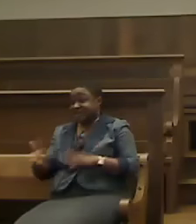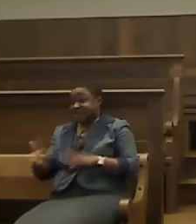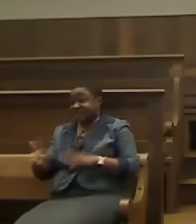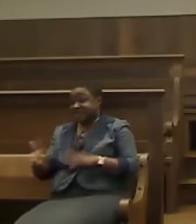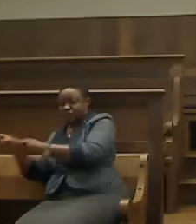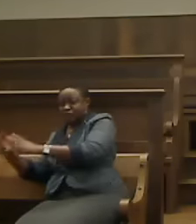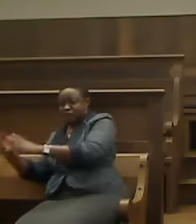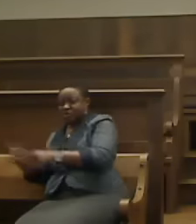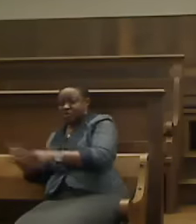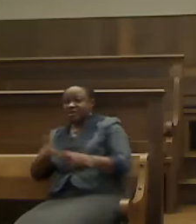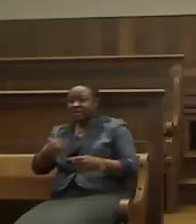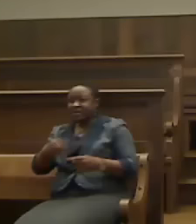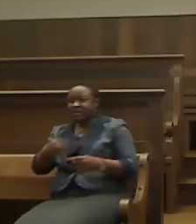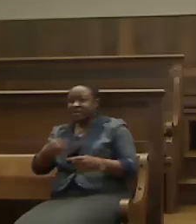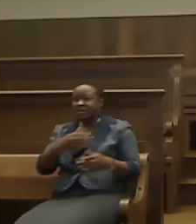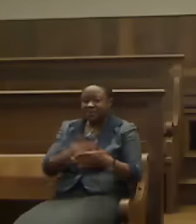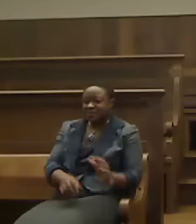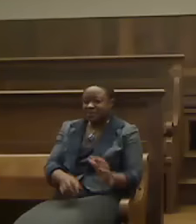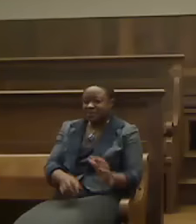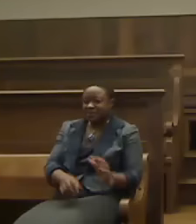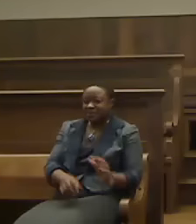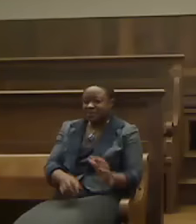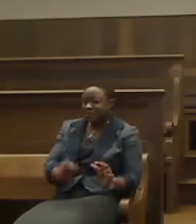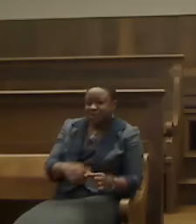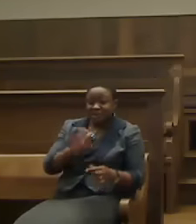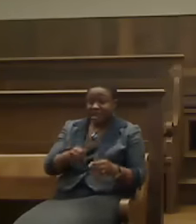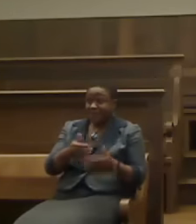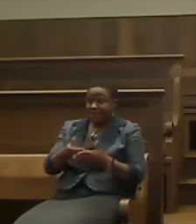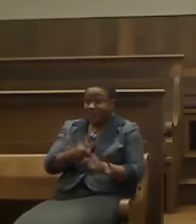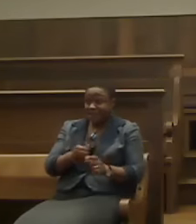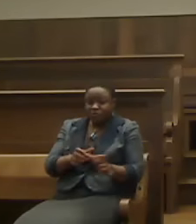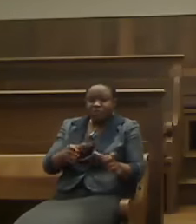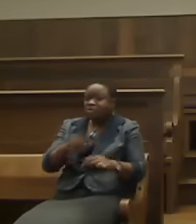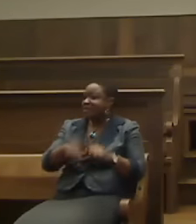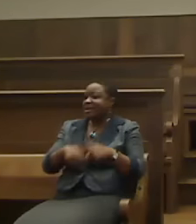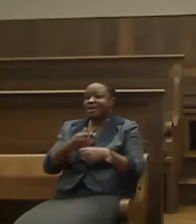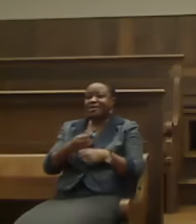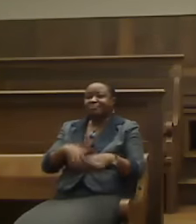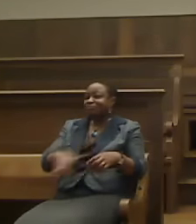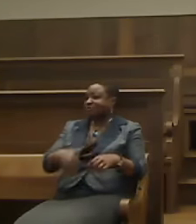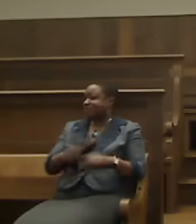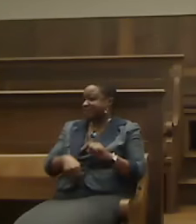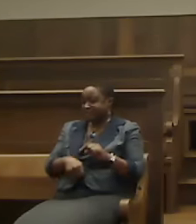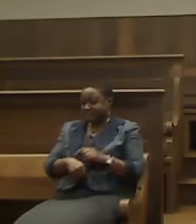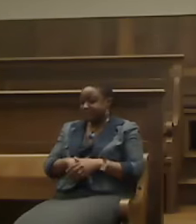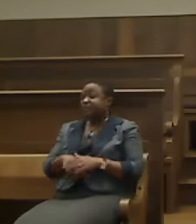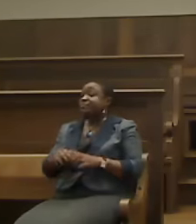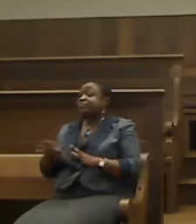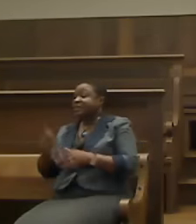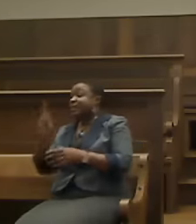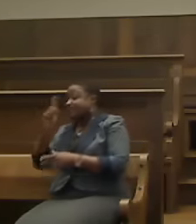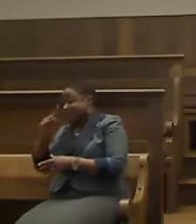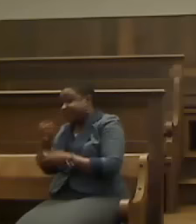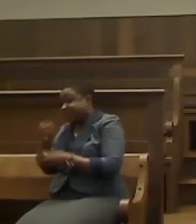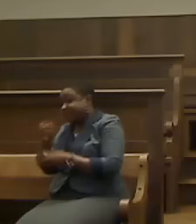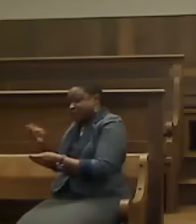also quite a bit smaller, and they couldn't reproduce. Mice fed genetically modified corn that was both